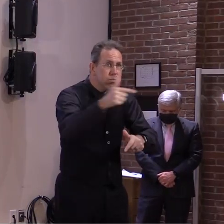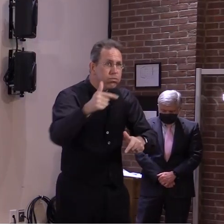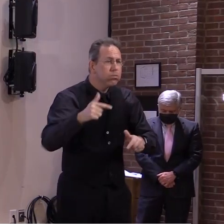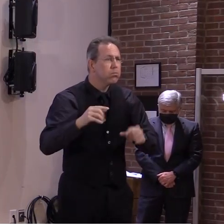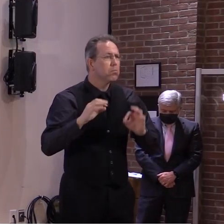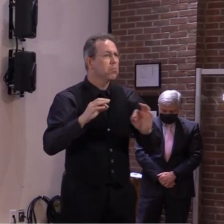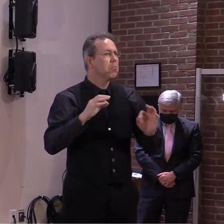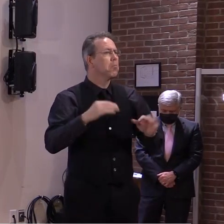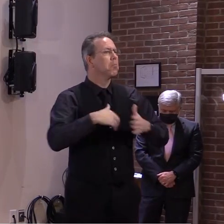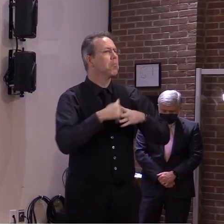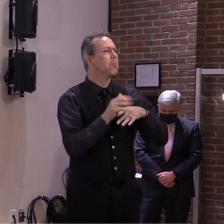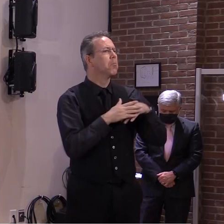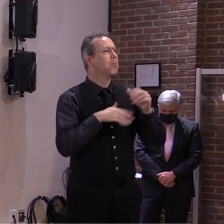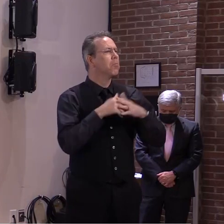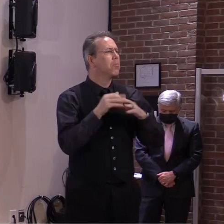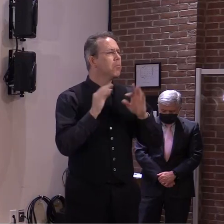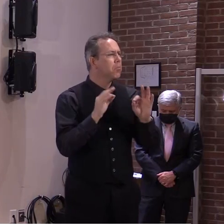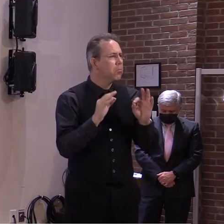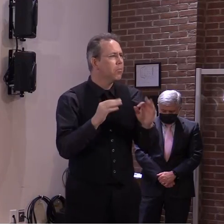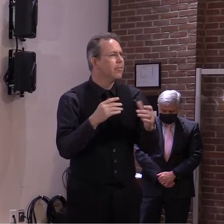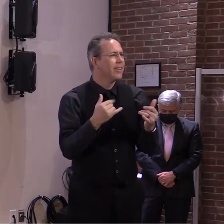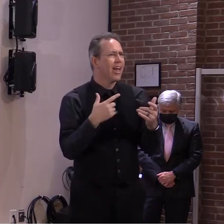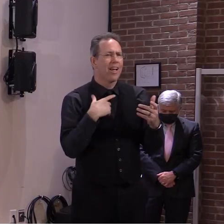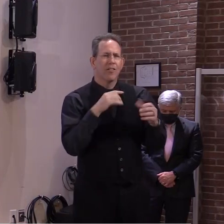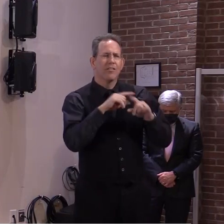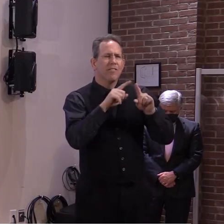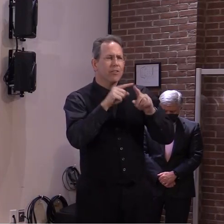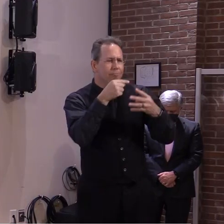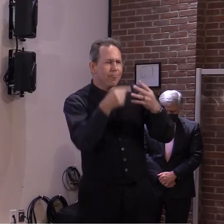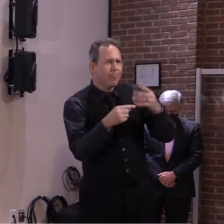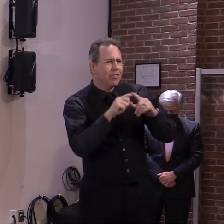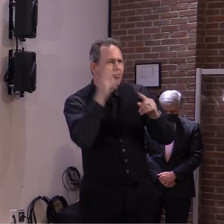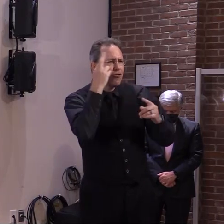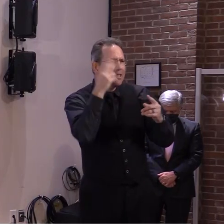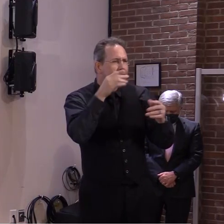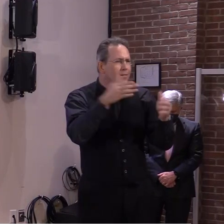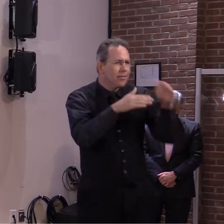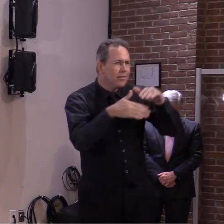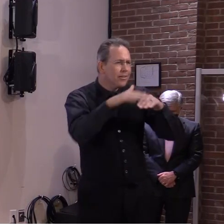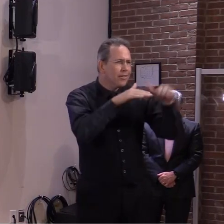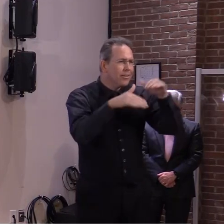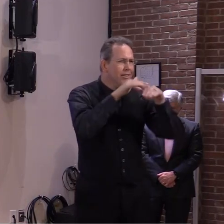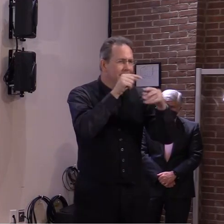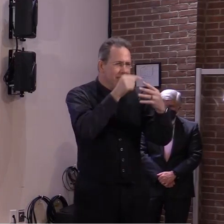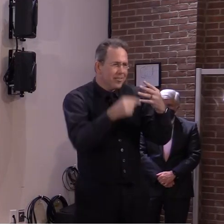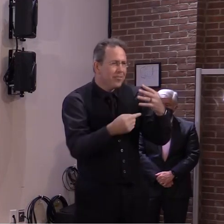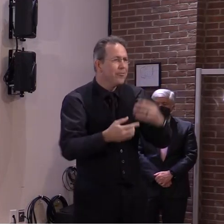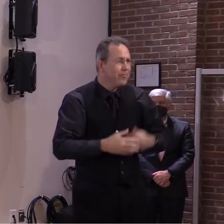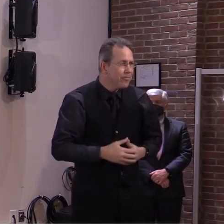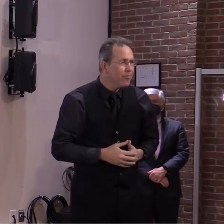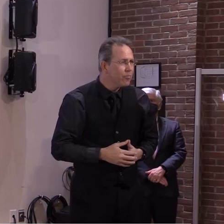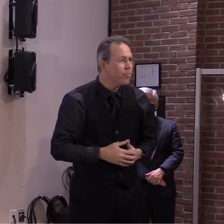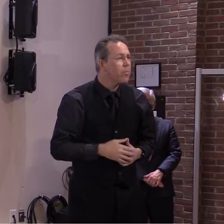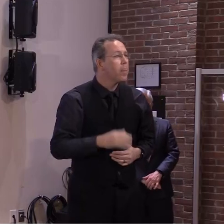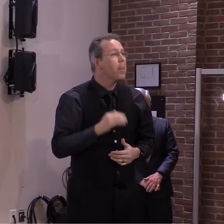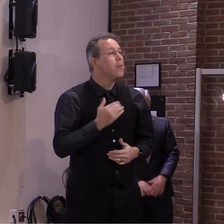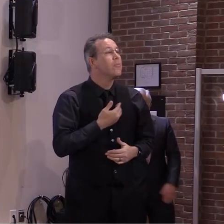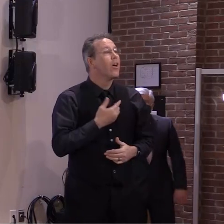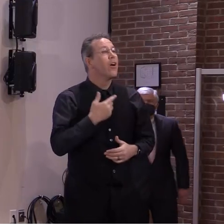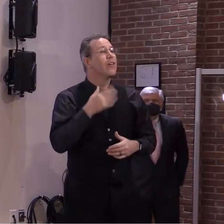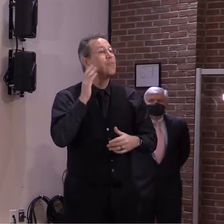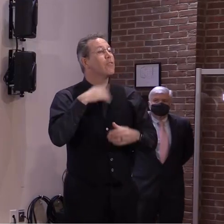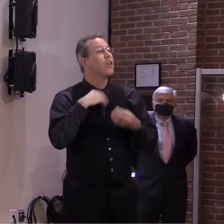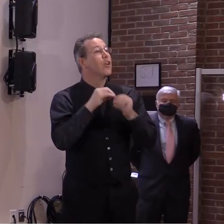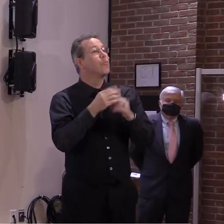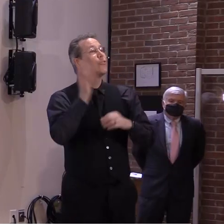time. And even if one of the older metrics starts to look less good than we're accustomed to it looking, it doesn't mean it's the